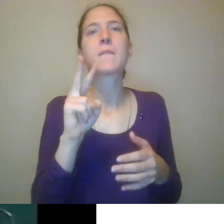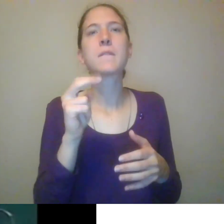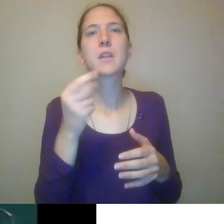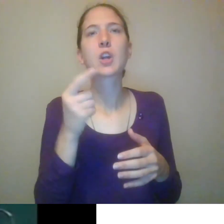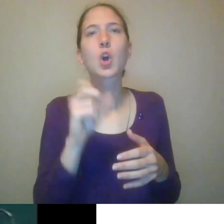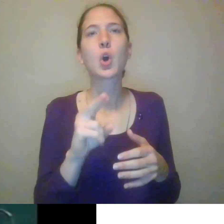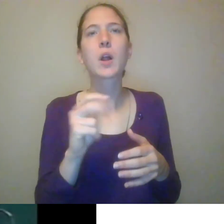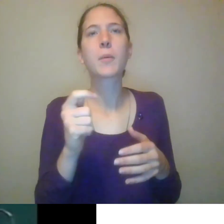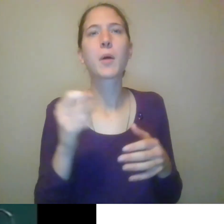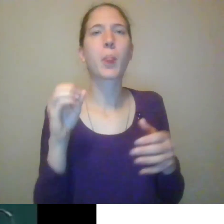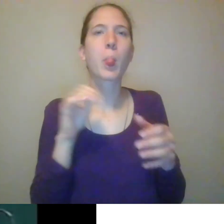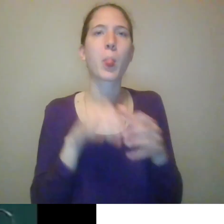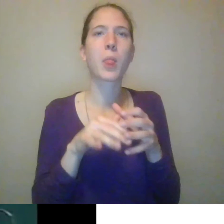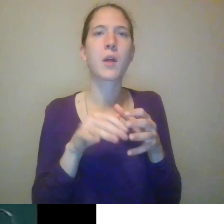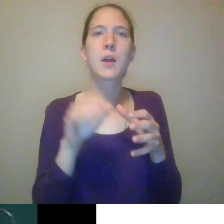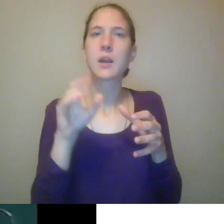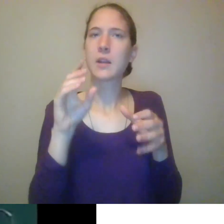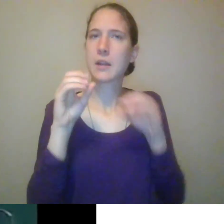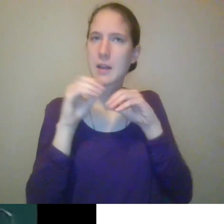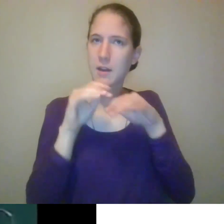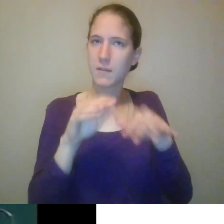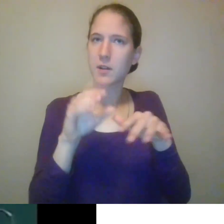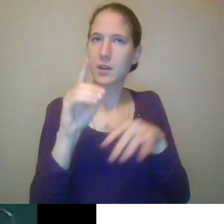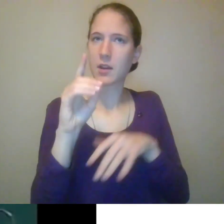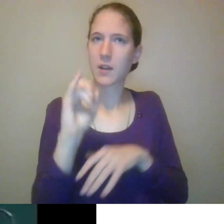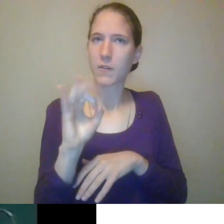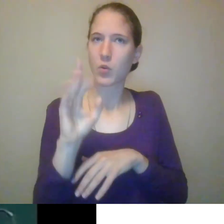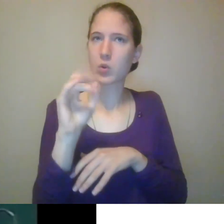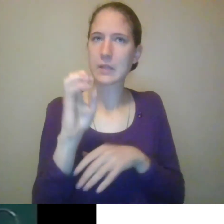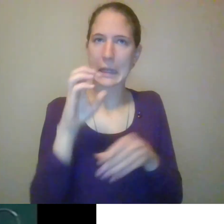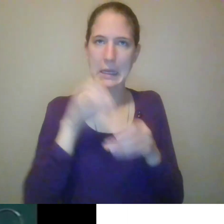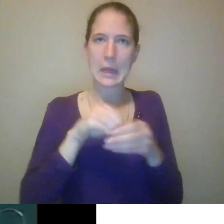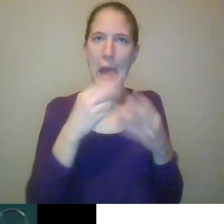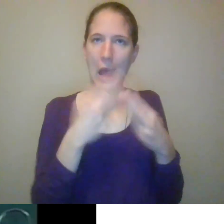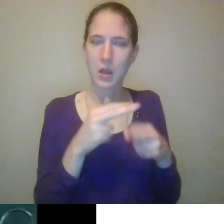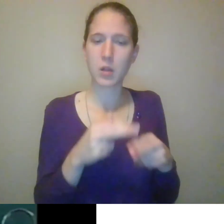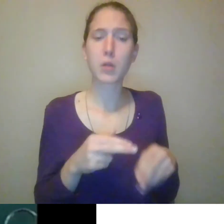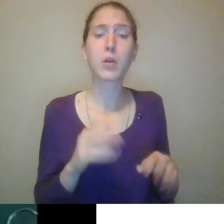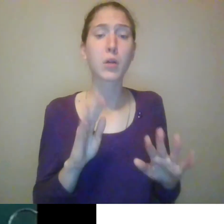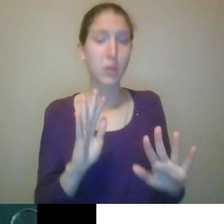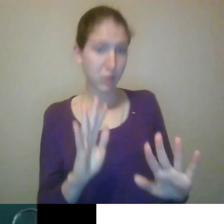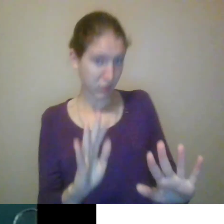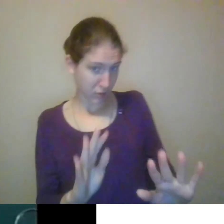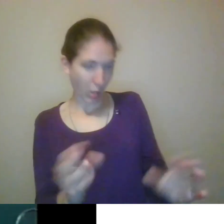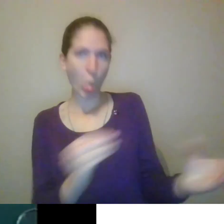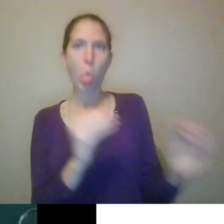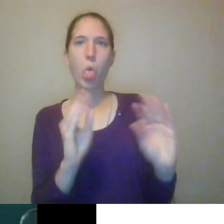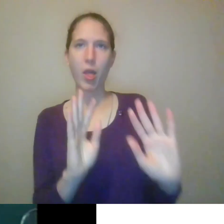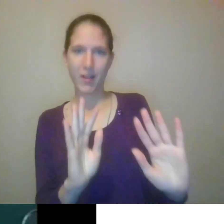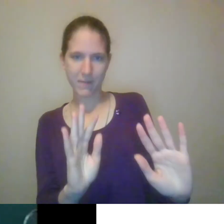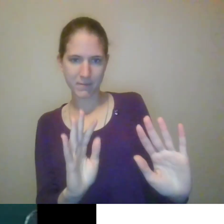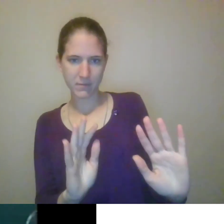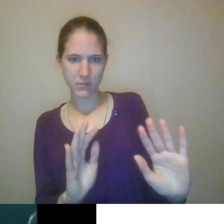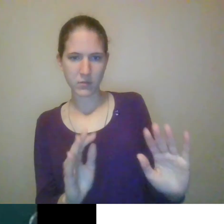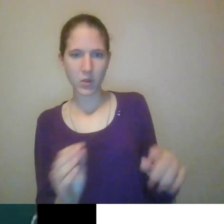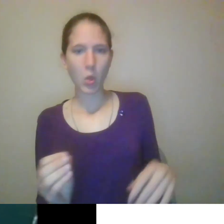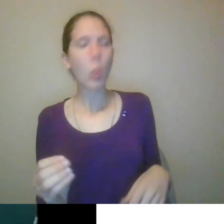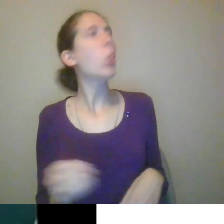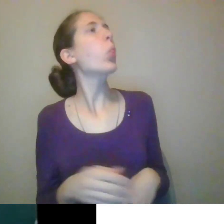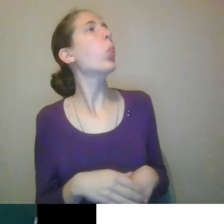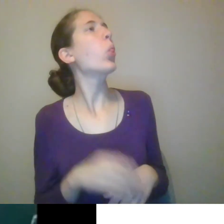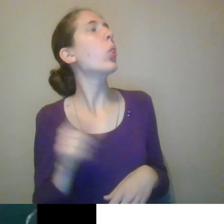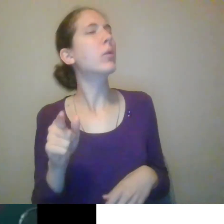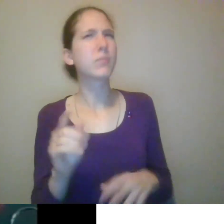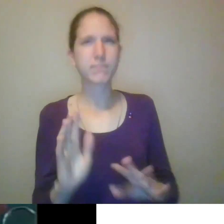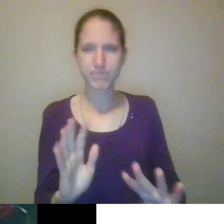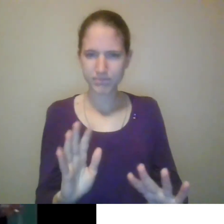will diffuse into the egg. All right, but That's like the shell. now listen up. I'm going to trust you guys. I'm going to